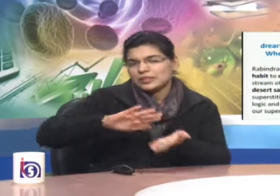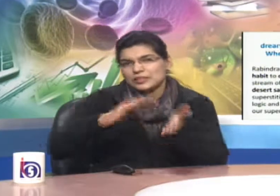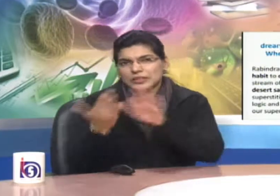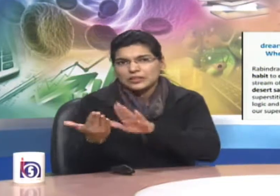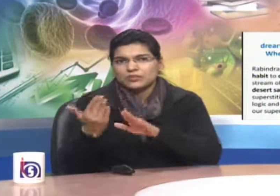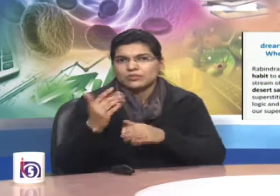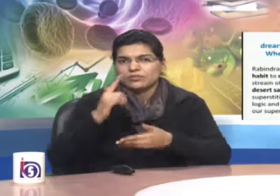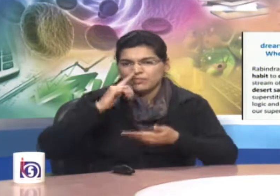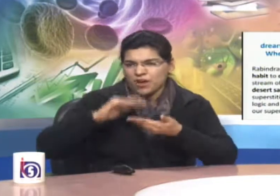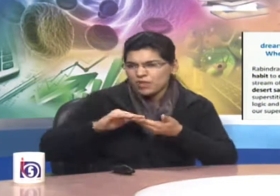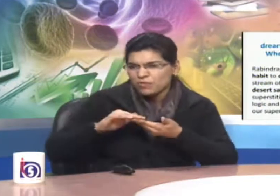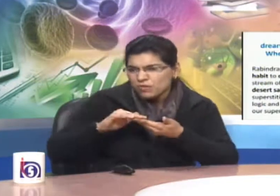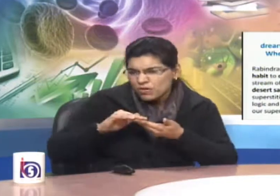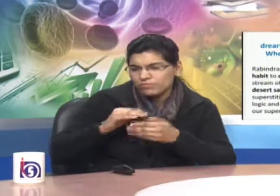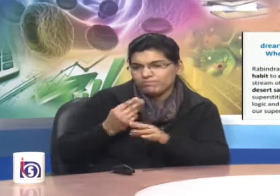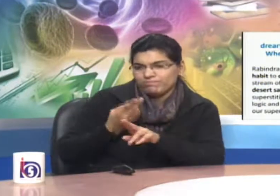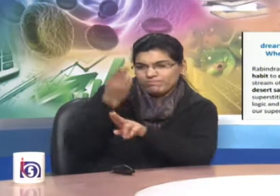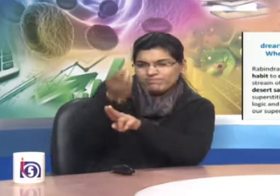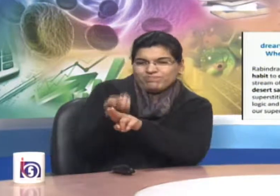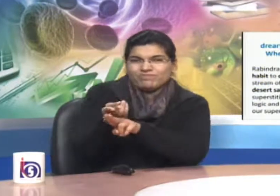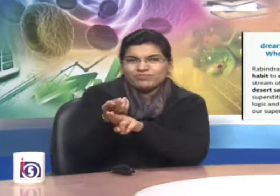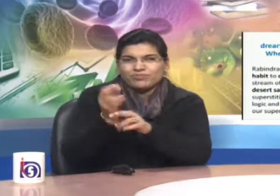and dreary sand, in which